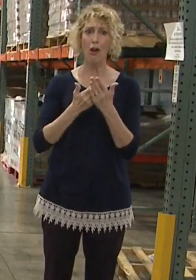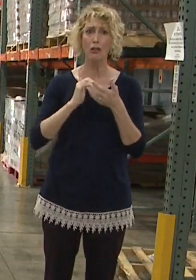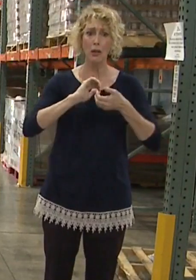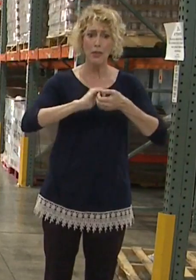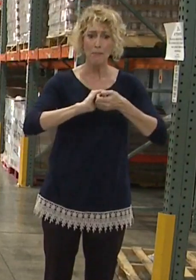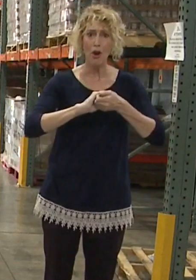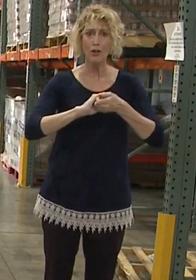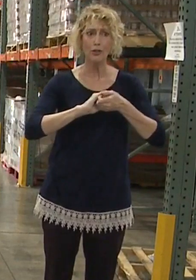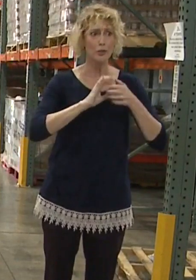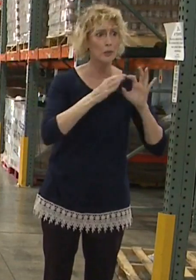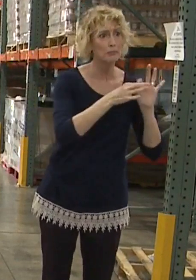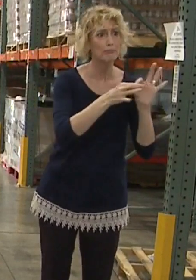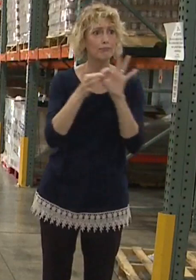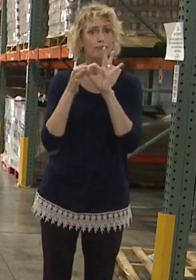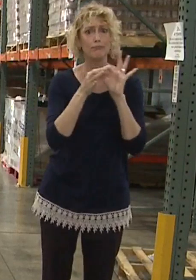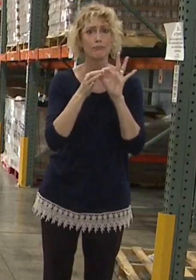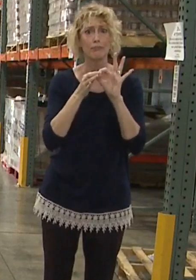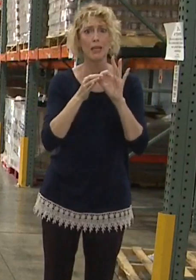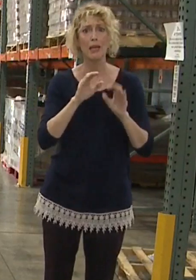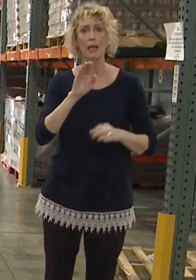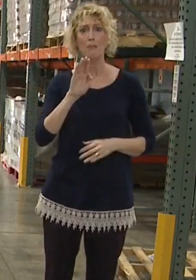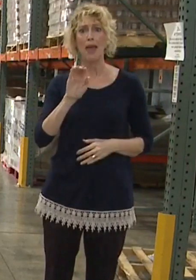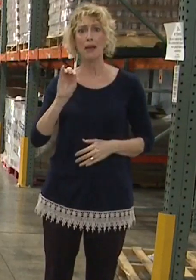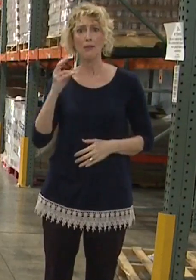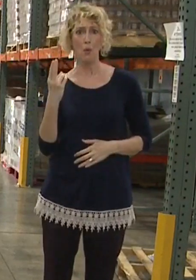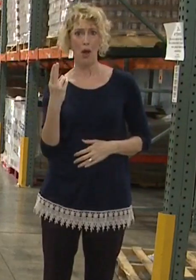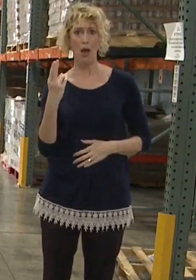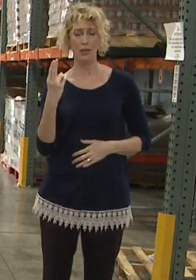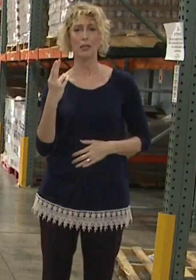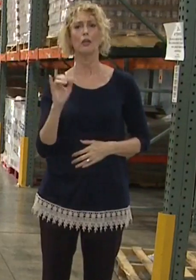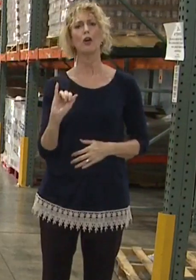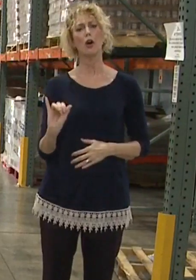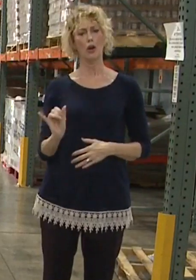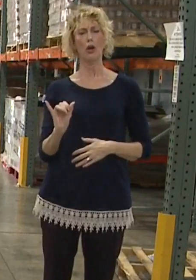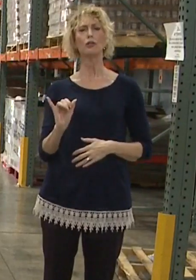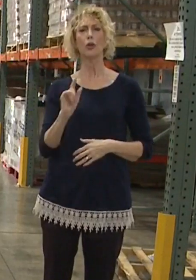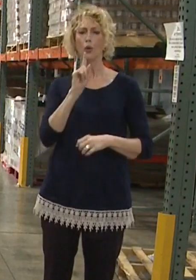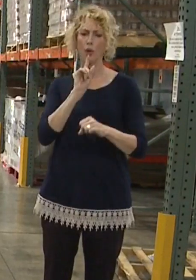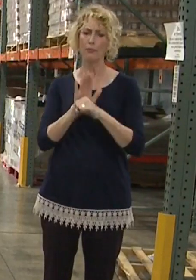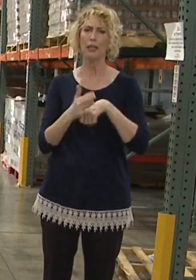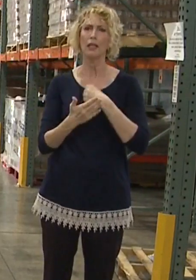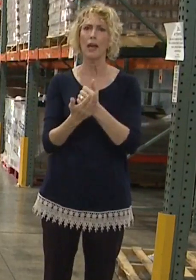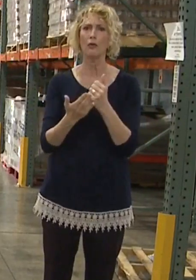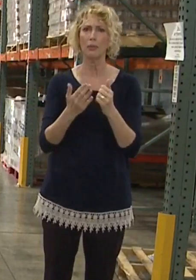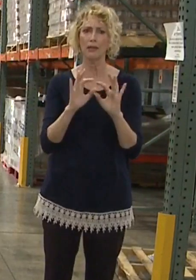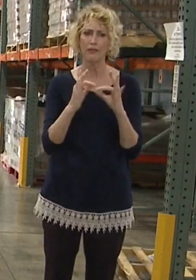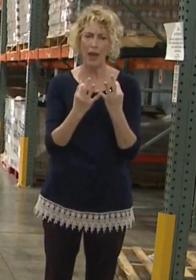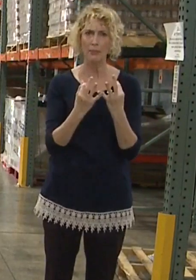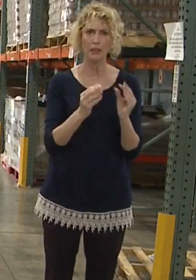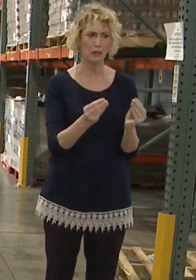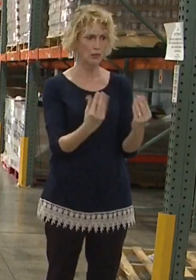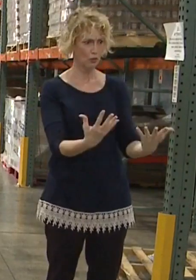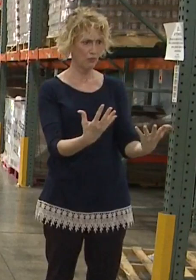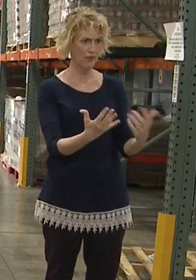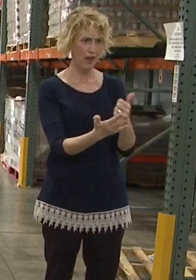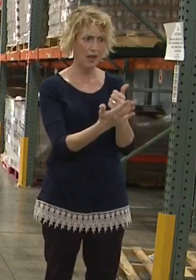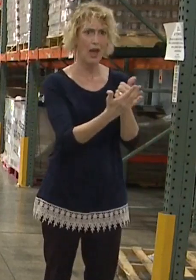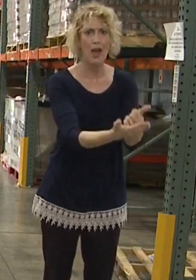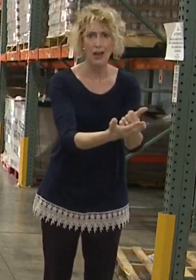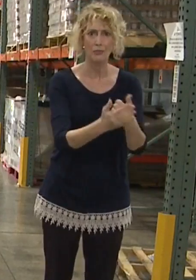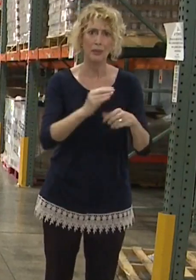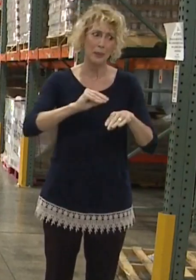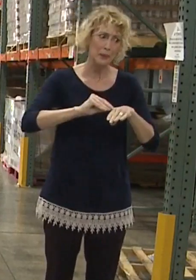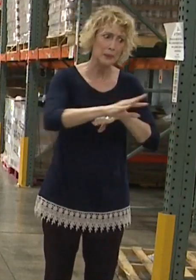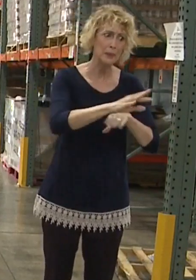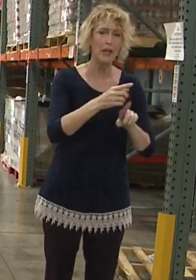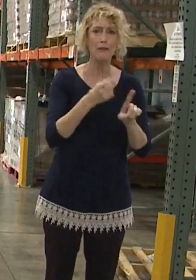today. Bank of Hawaii Foundation is also committed to helping our families to provide relief for those that are affected by